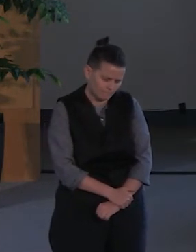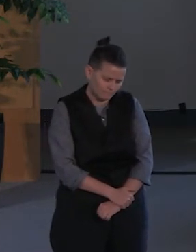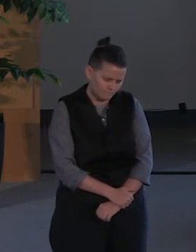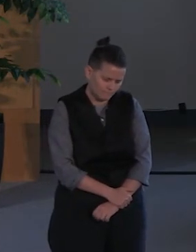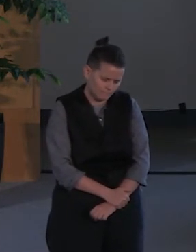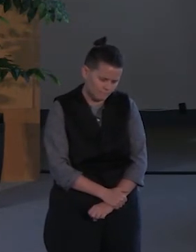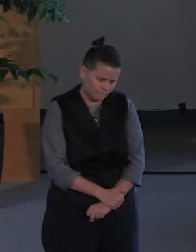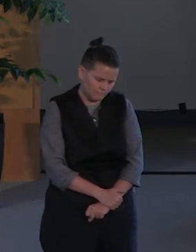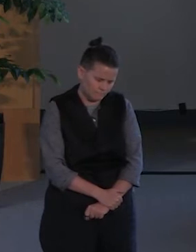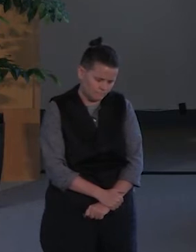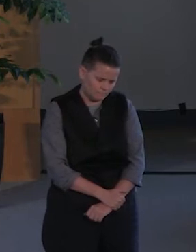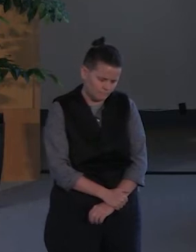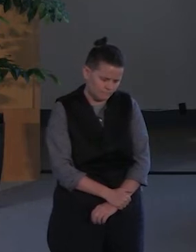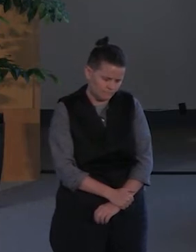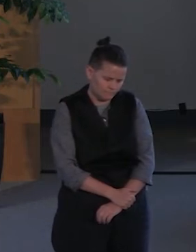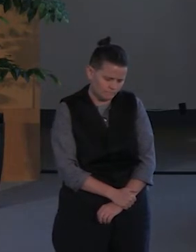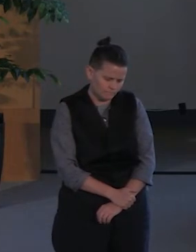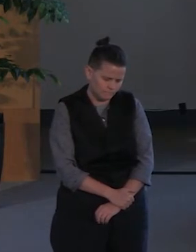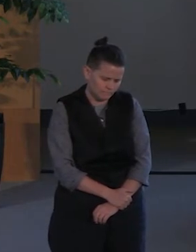And at the sound of my voice,